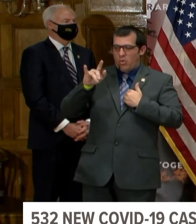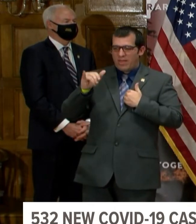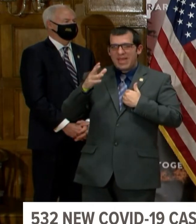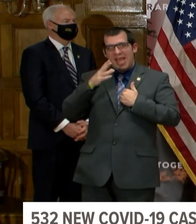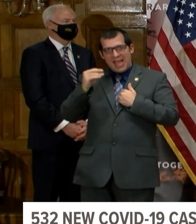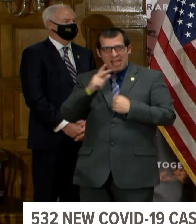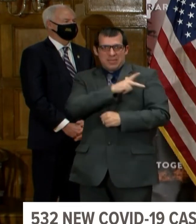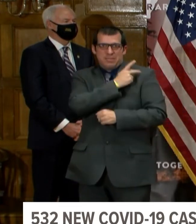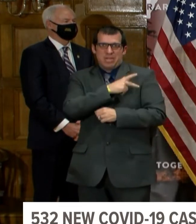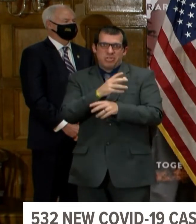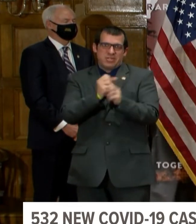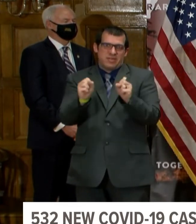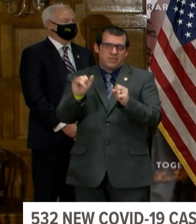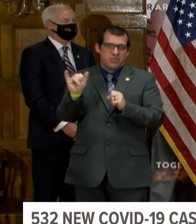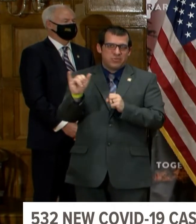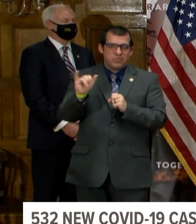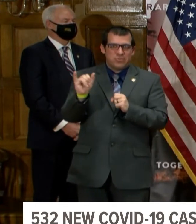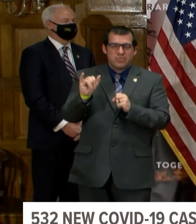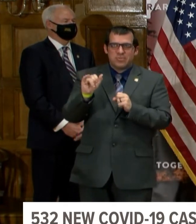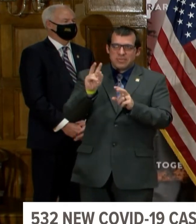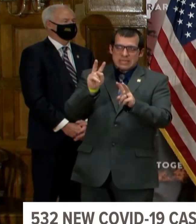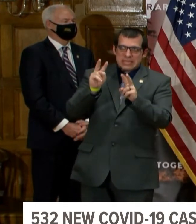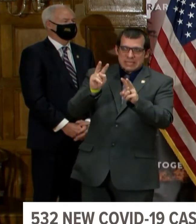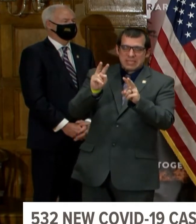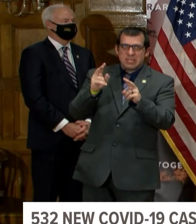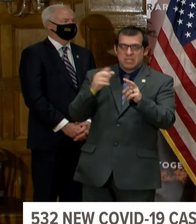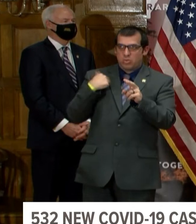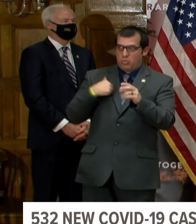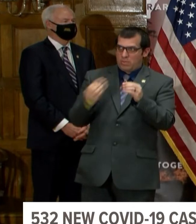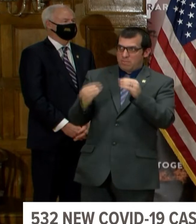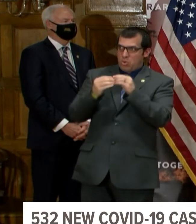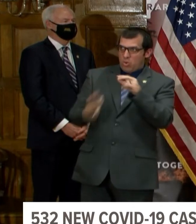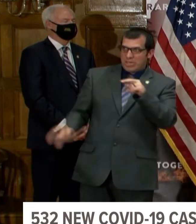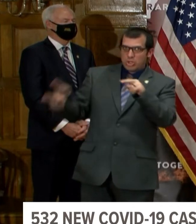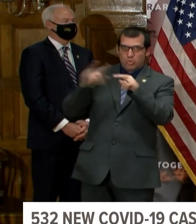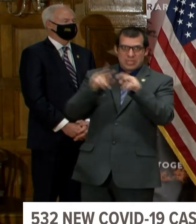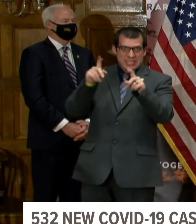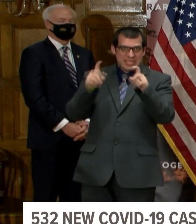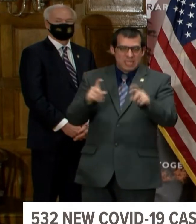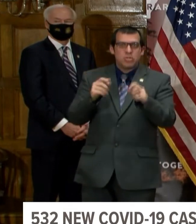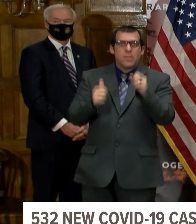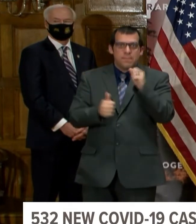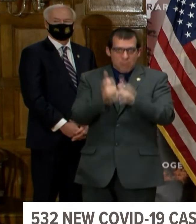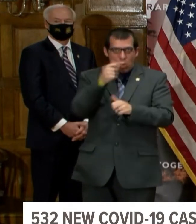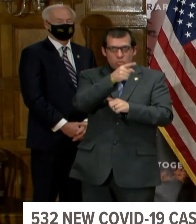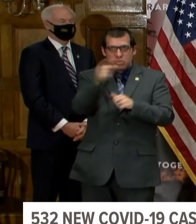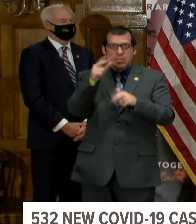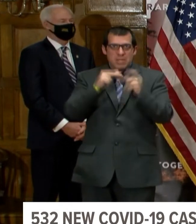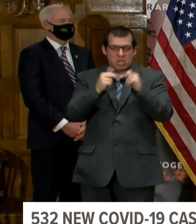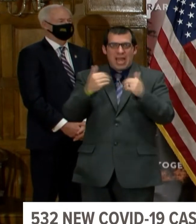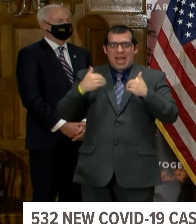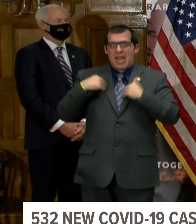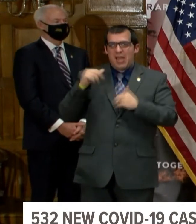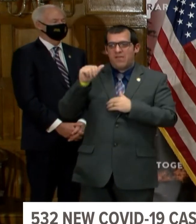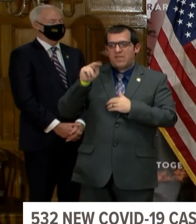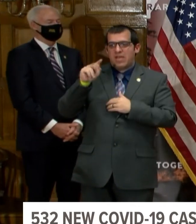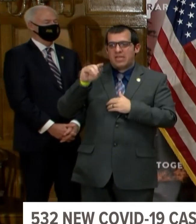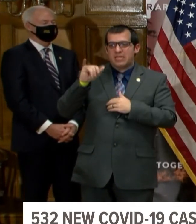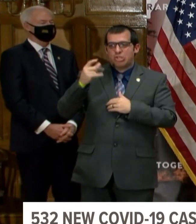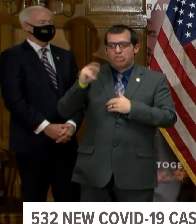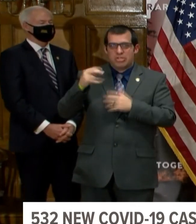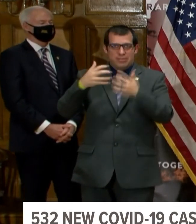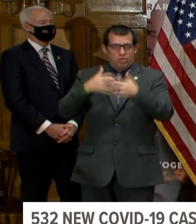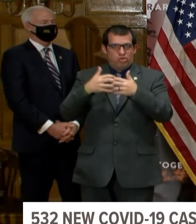very hopeful that with all of the increased testing that we've been doing, most facilities now have an antigen machine there on